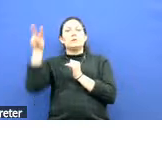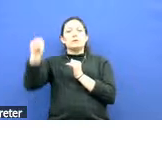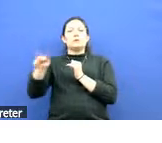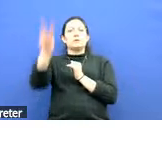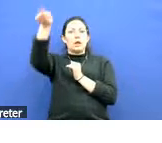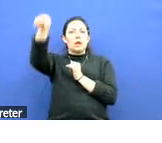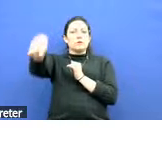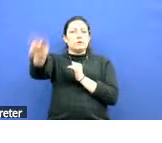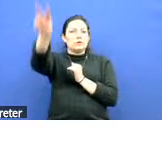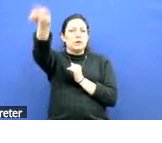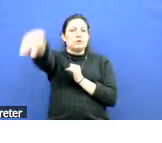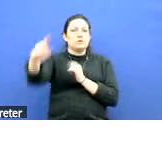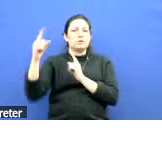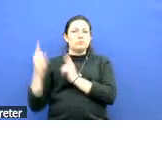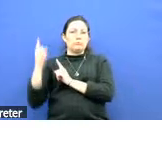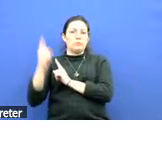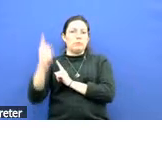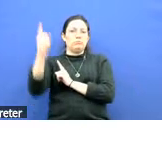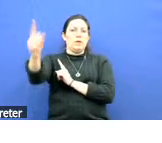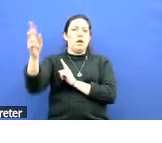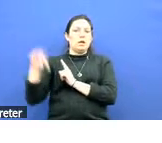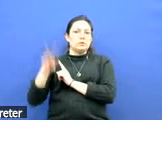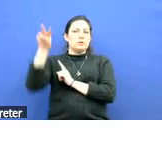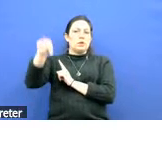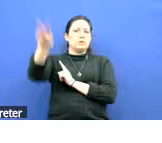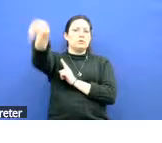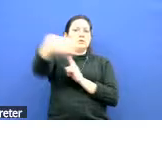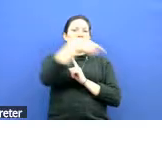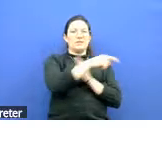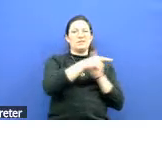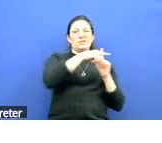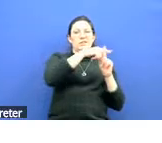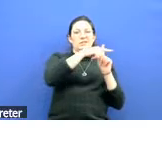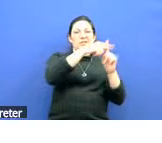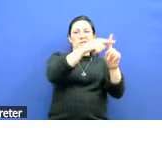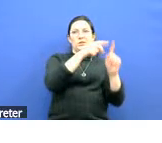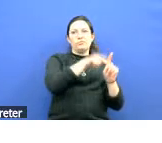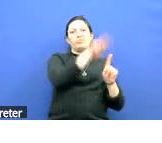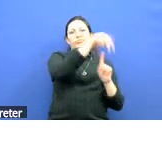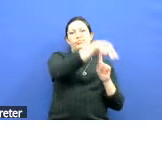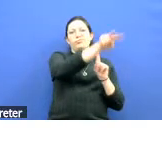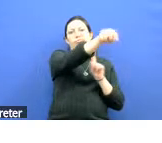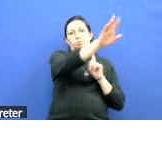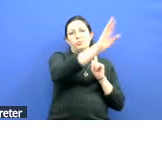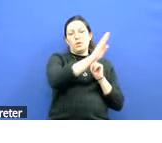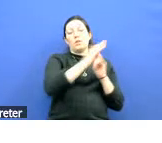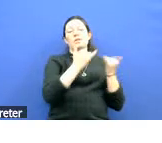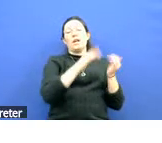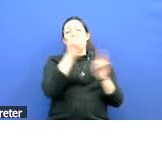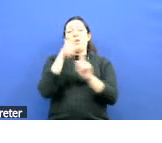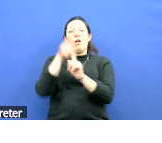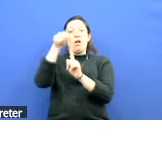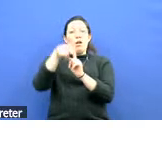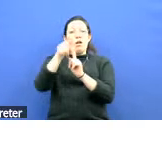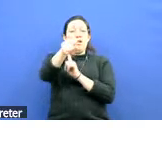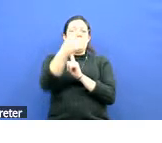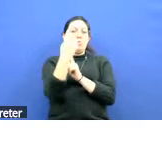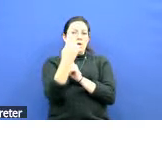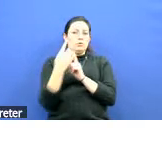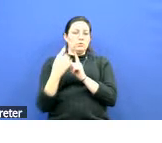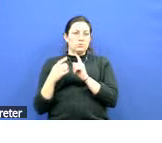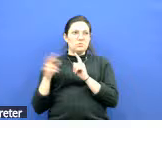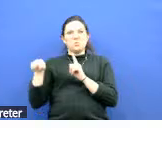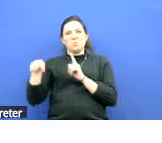of the monopole structures. So even though to meet the modern standard, we're proposing to widen the easement in some areas, when you go from